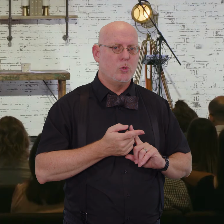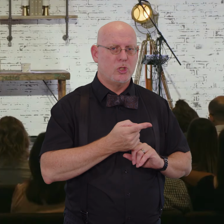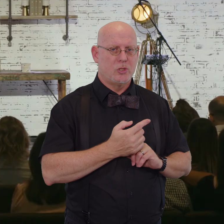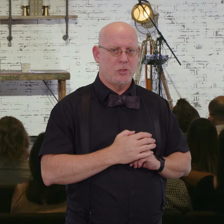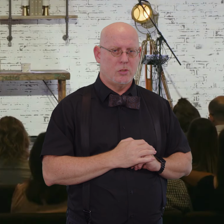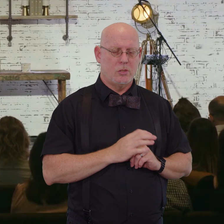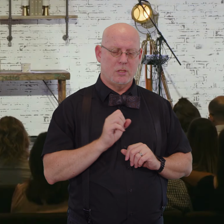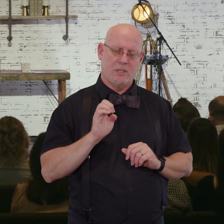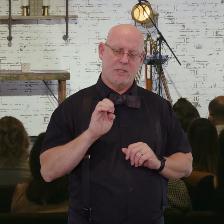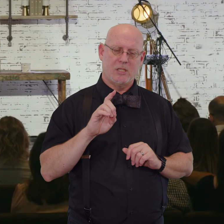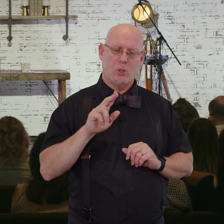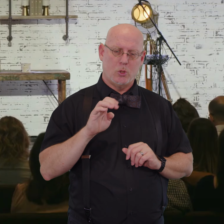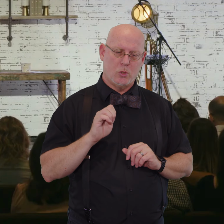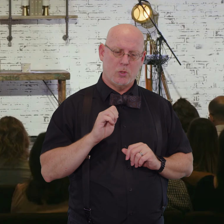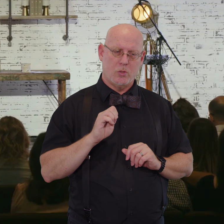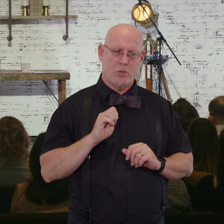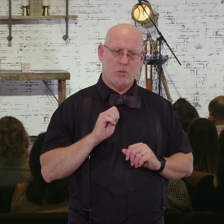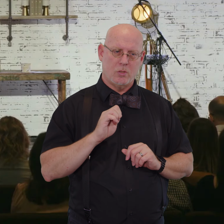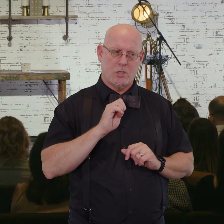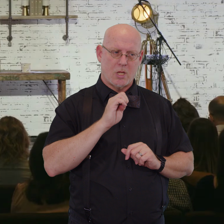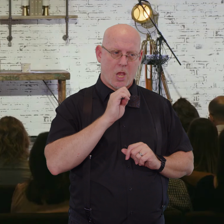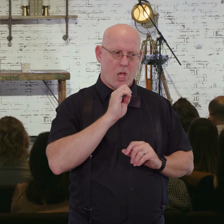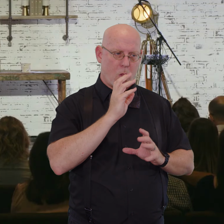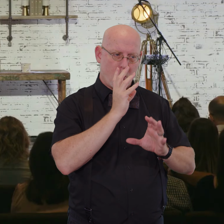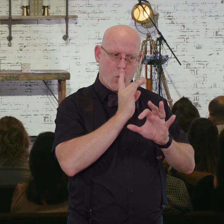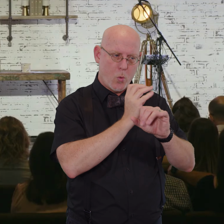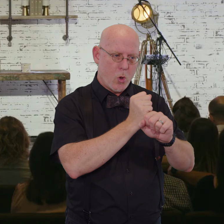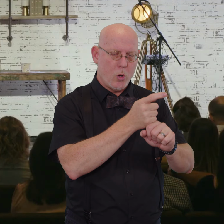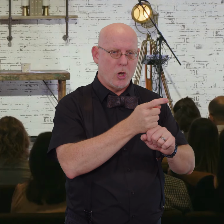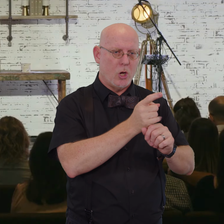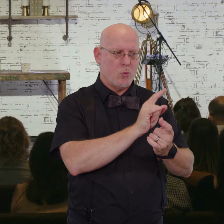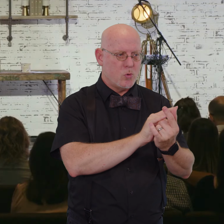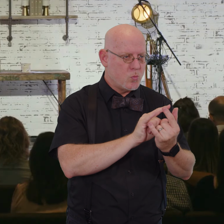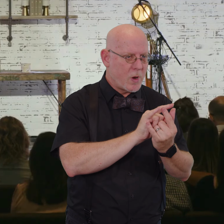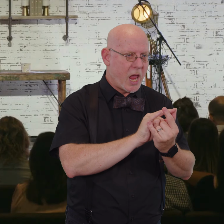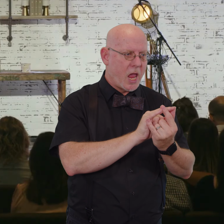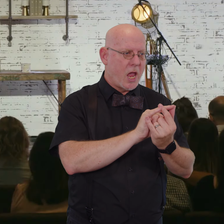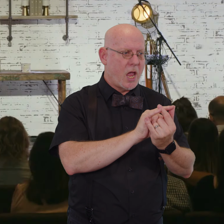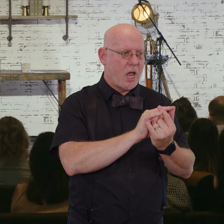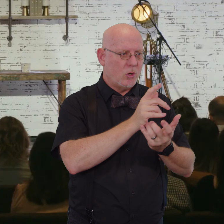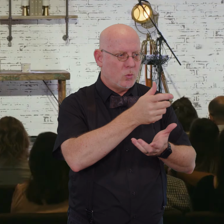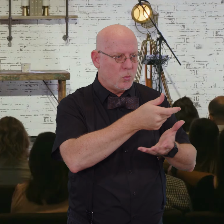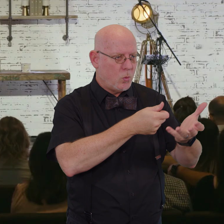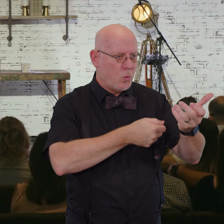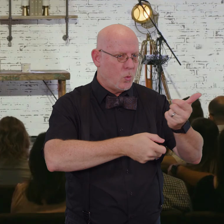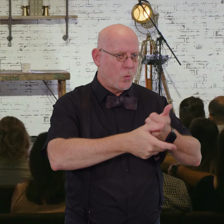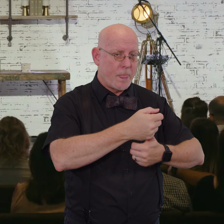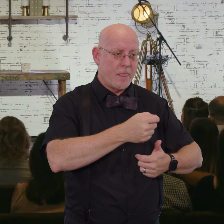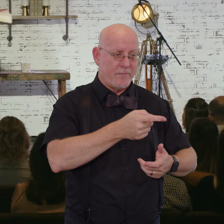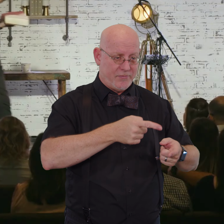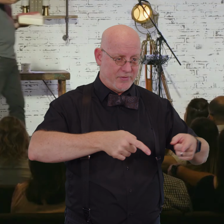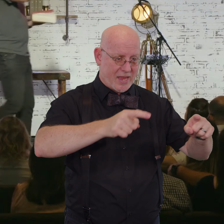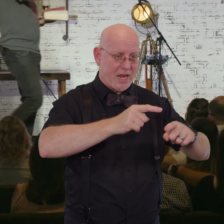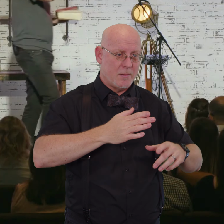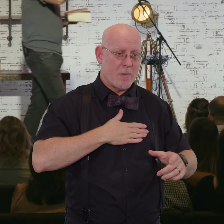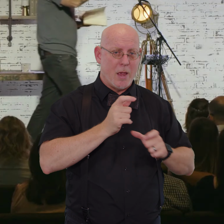her I will woo her I will romance her for these my people